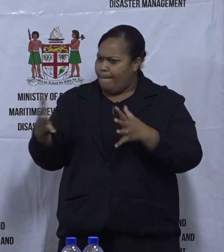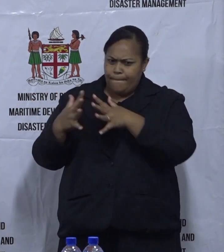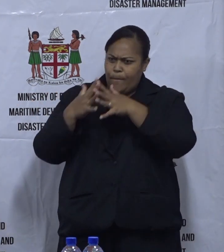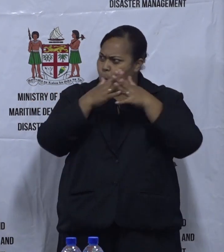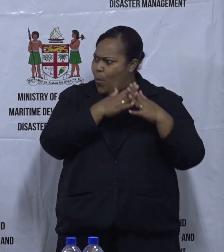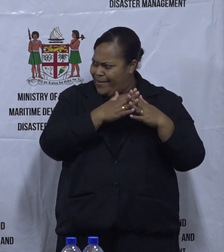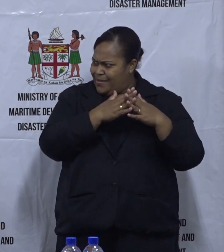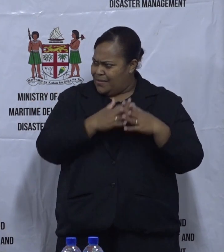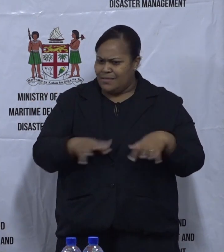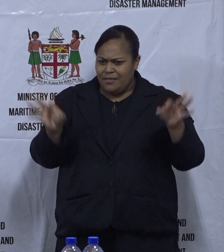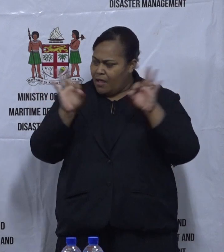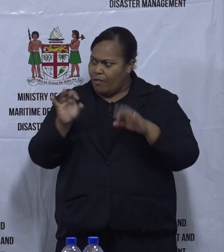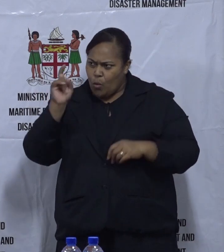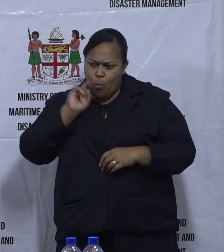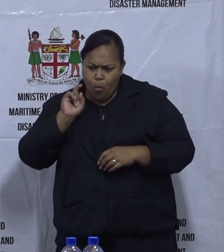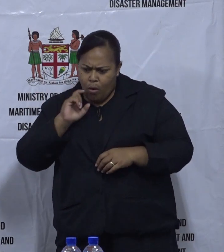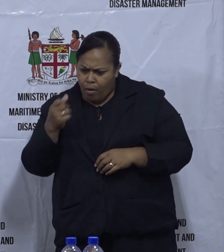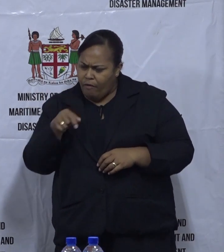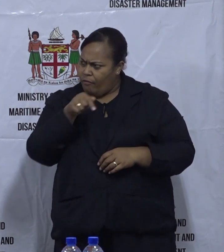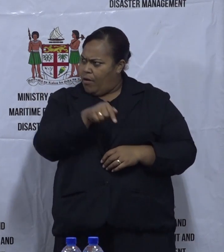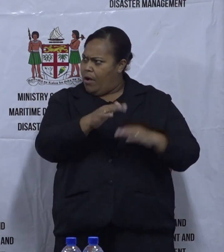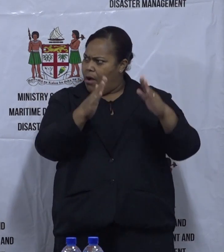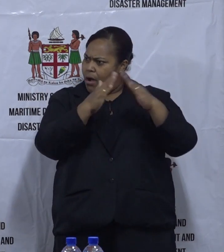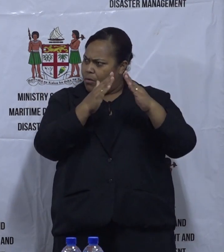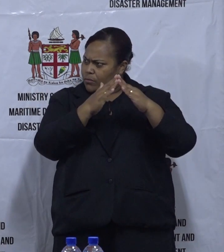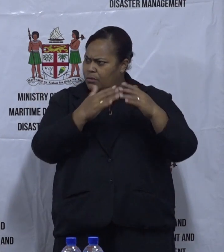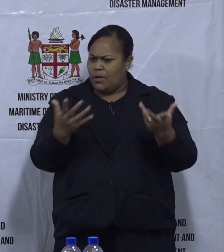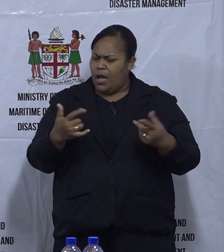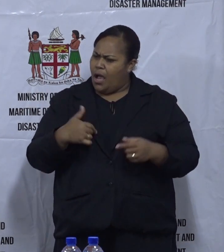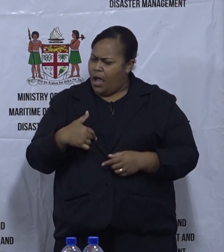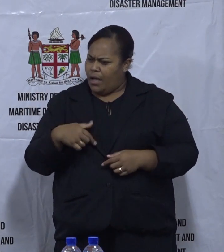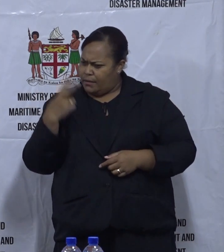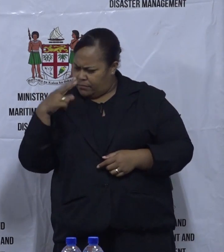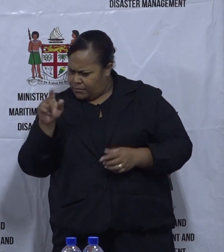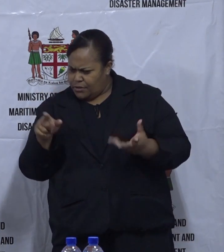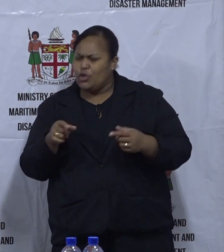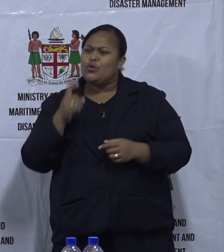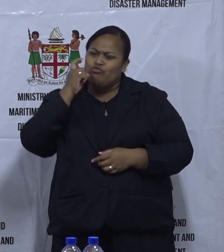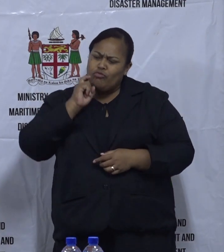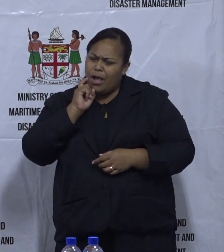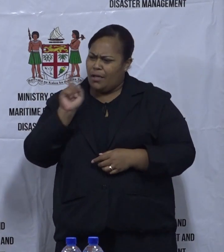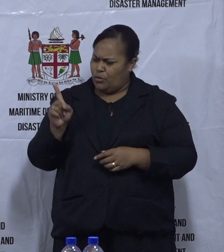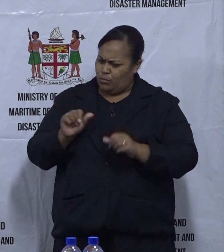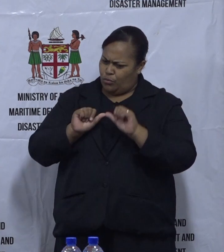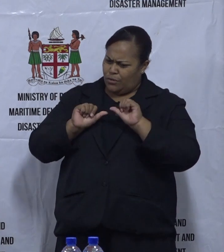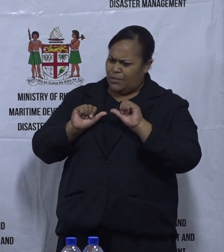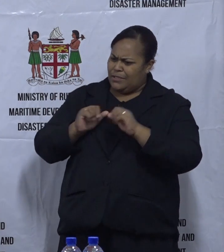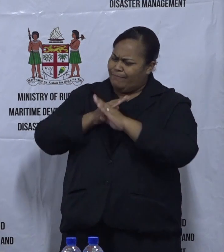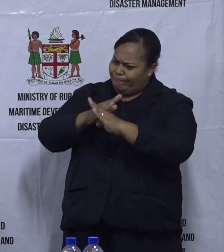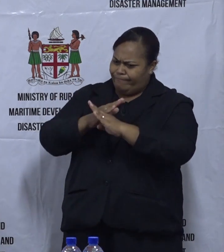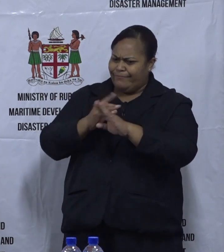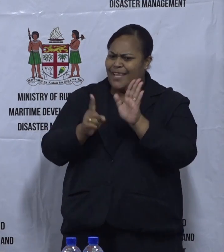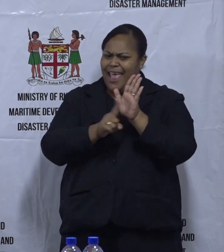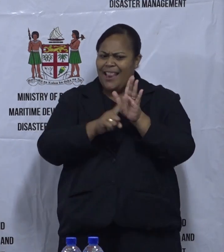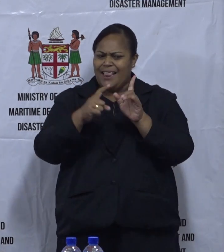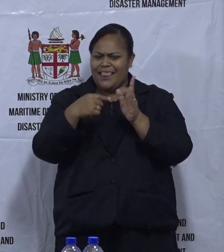Division who are without water, and I noticed that you mentioned trying to prevent LTTDs, and you're also